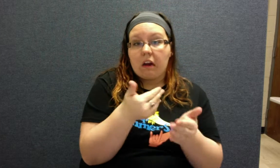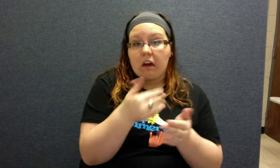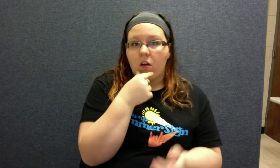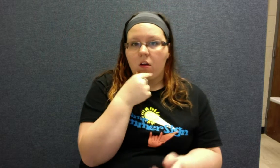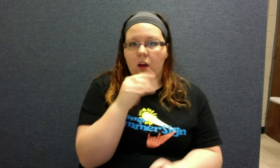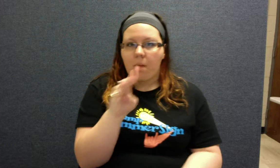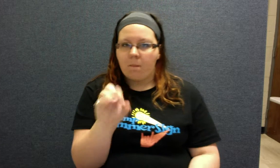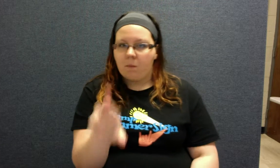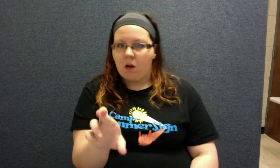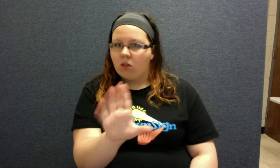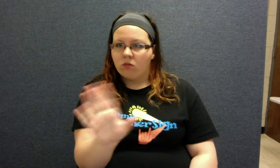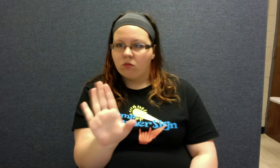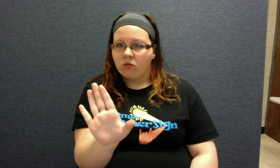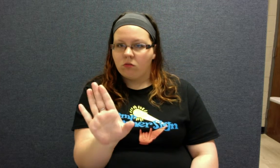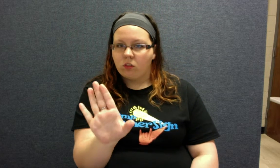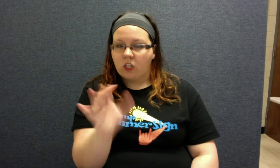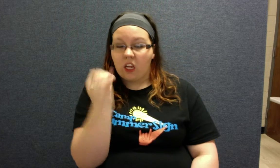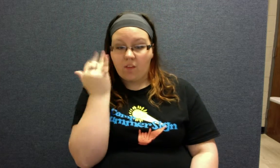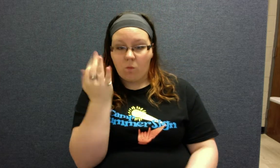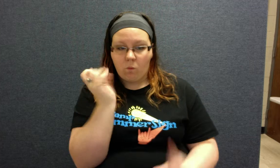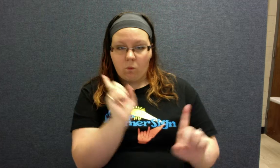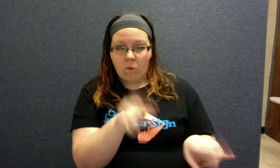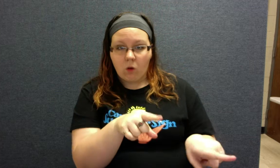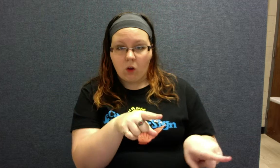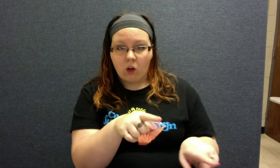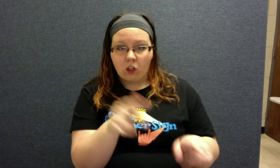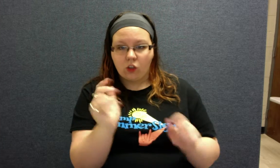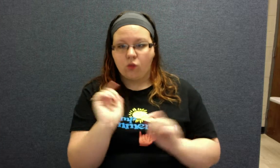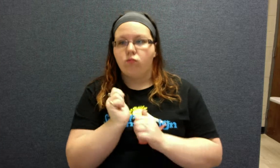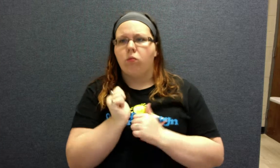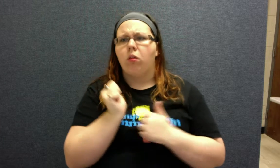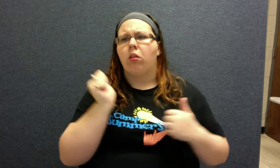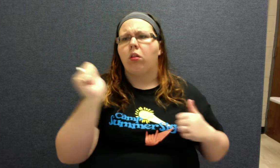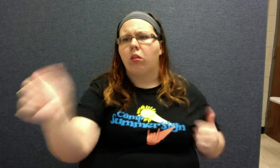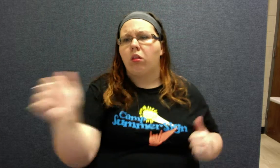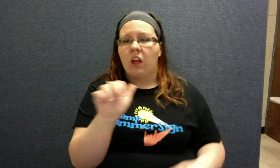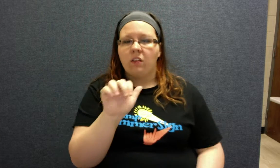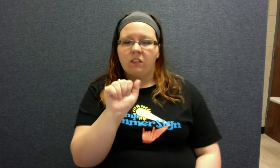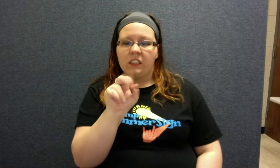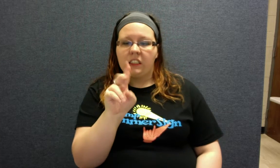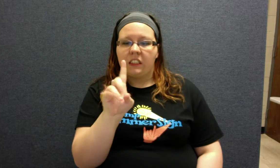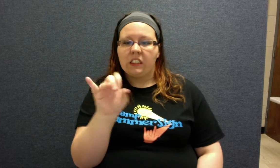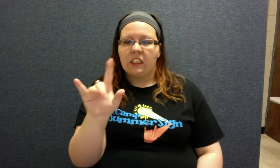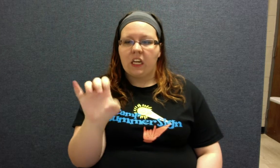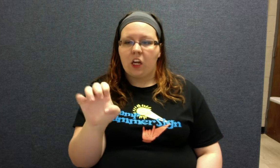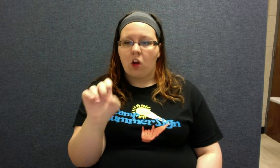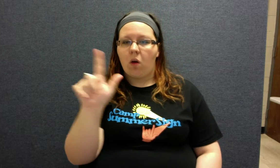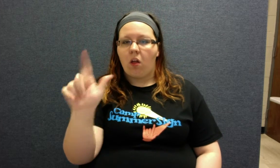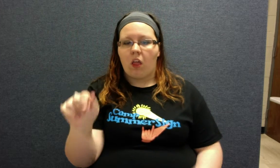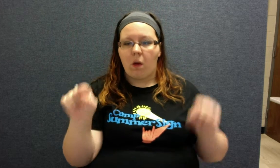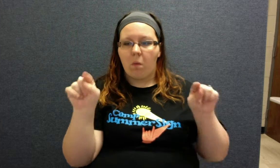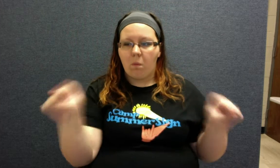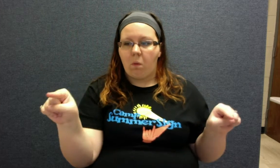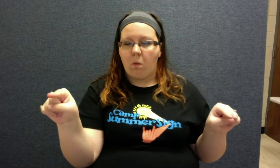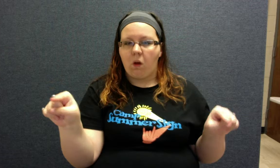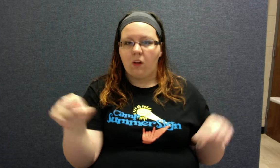to a gay bar, you got in your car and you drove from San Diego to LA so nobody else would see you there. Nobody was asking, and I didn't have to tell